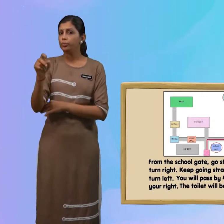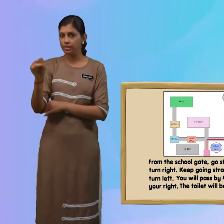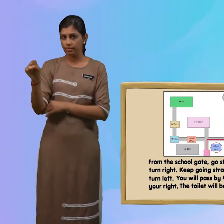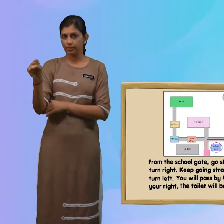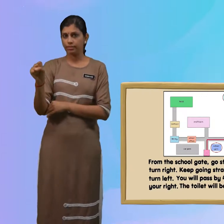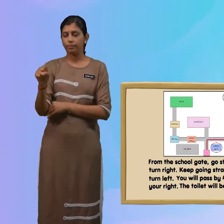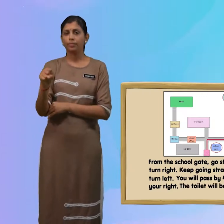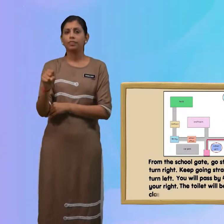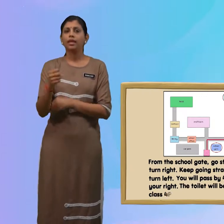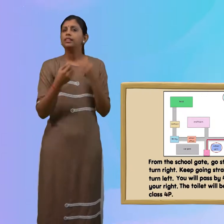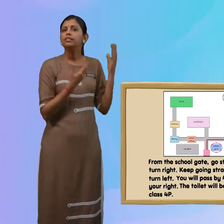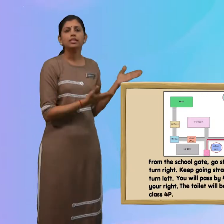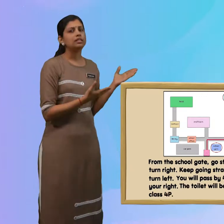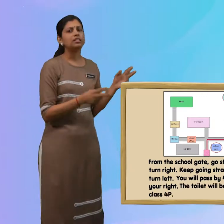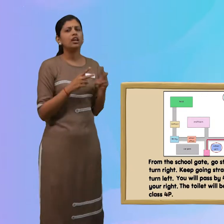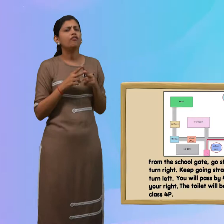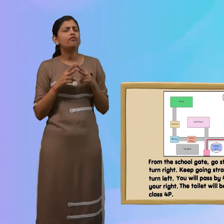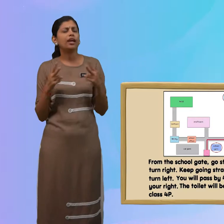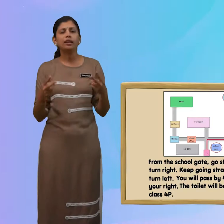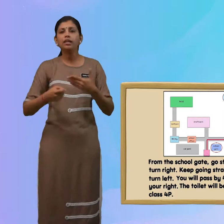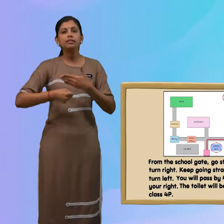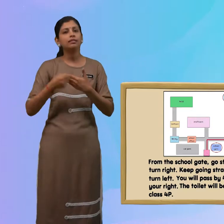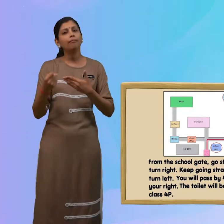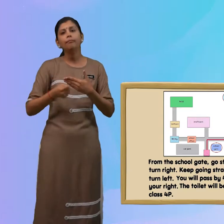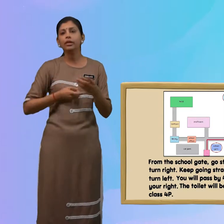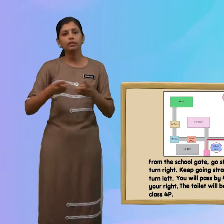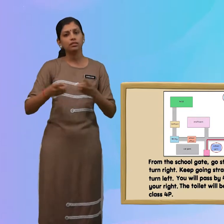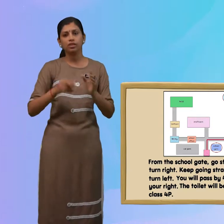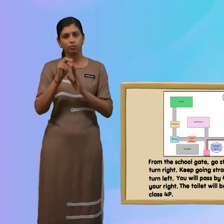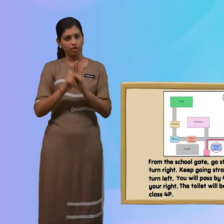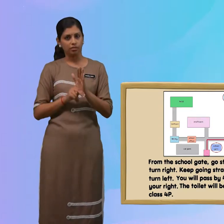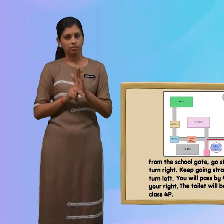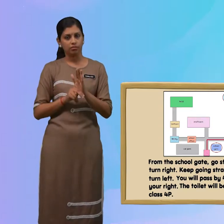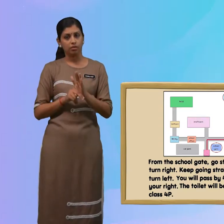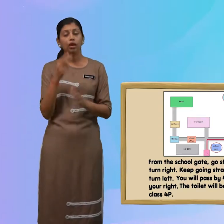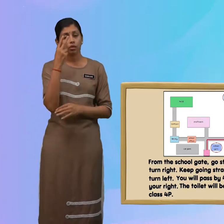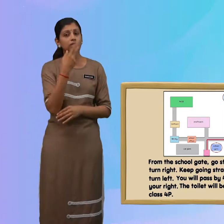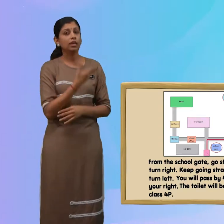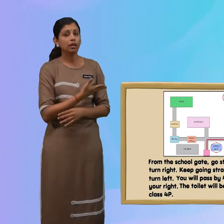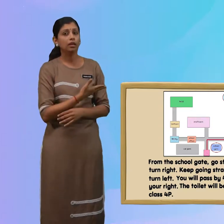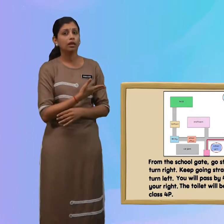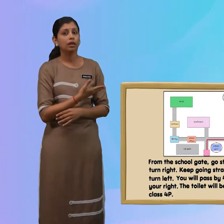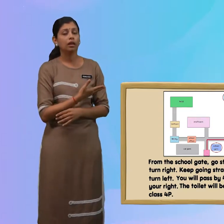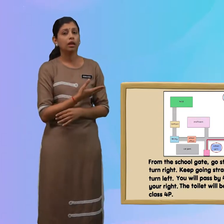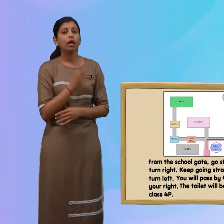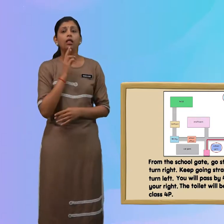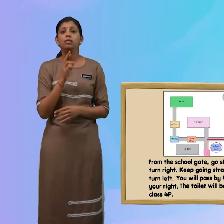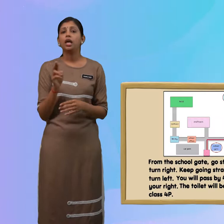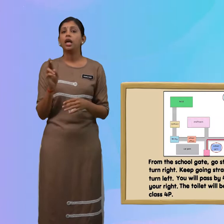Pupils, this is a very simple description. You see, there